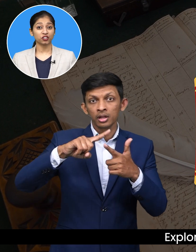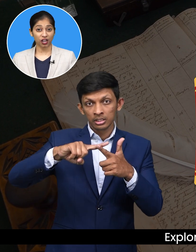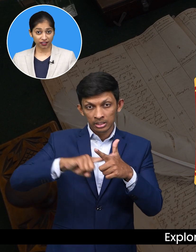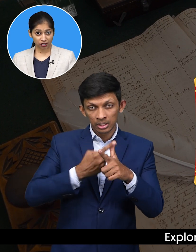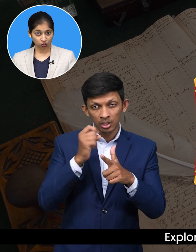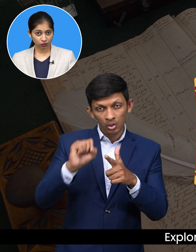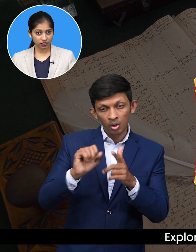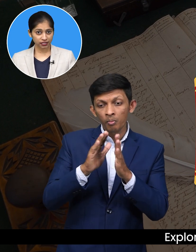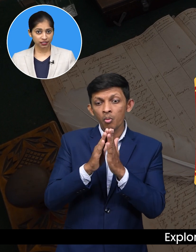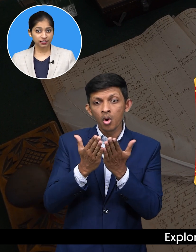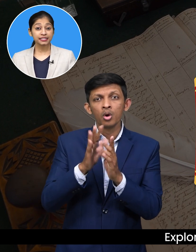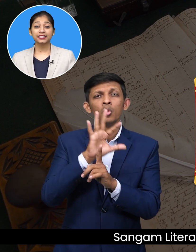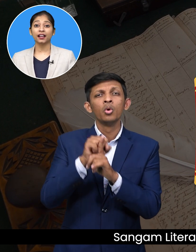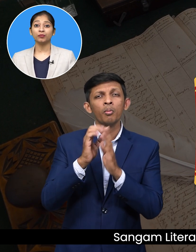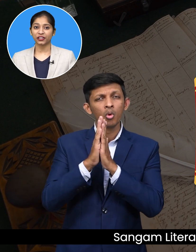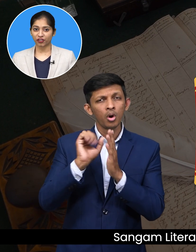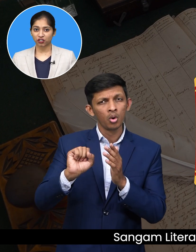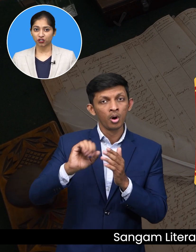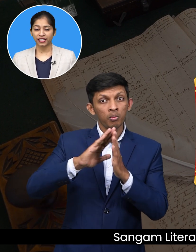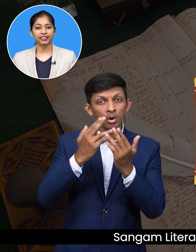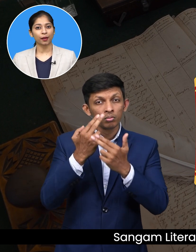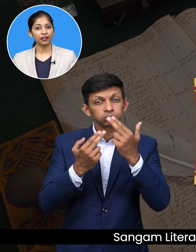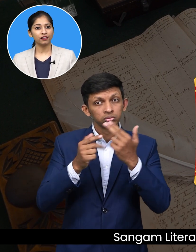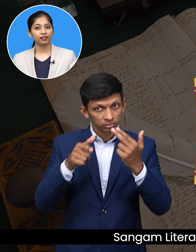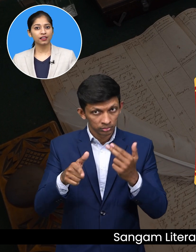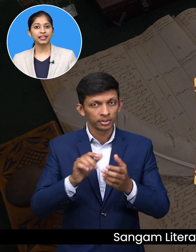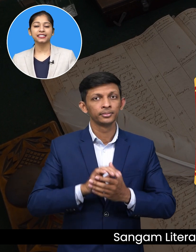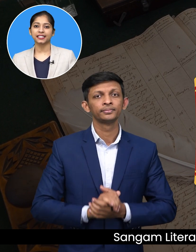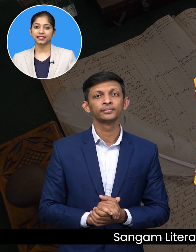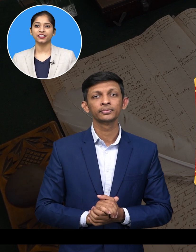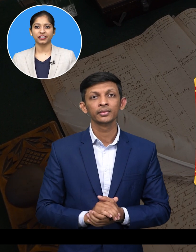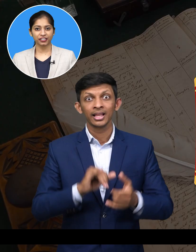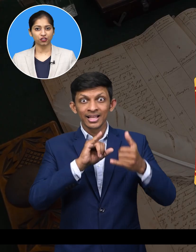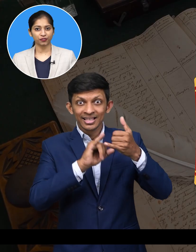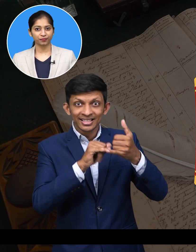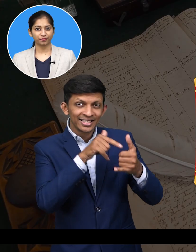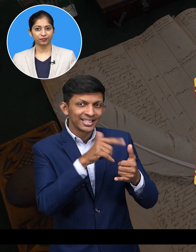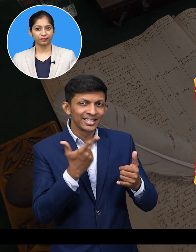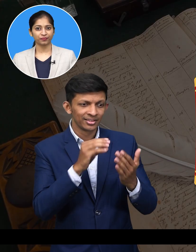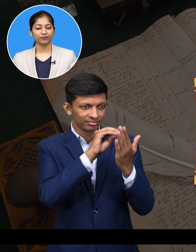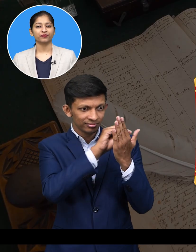Explore Jataka stories, Sangam literature in Tamil and Sanskrit literature.